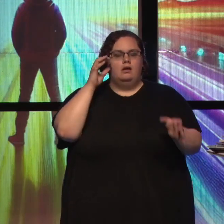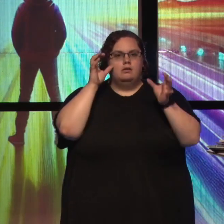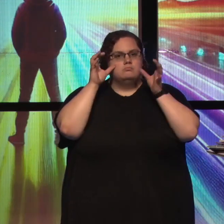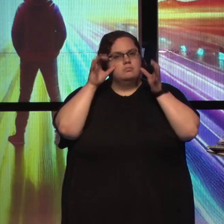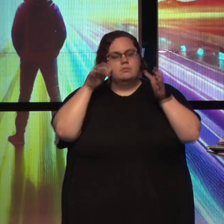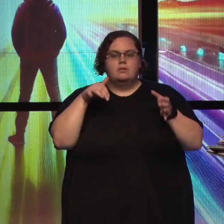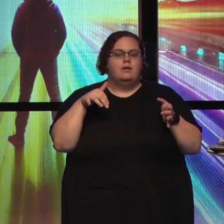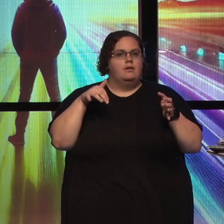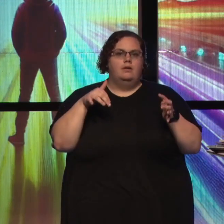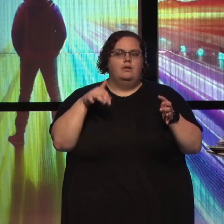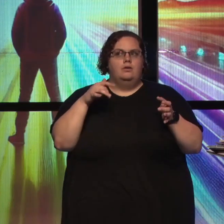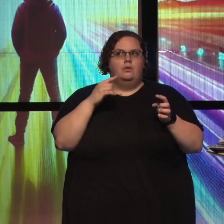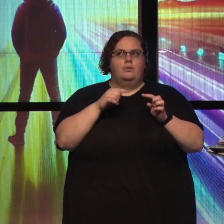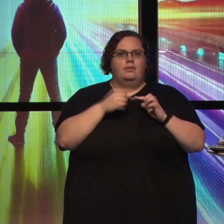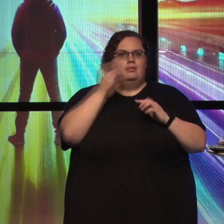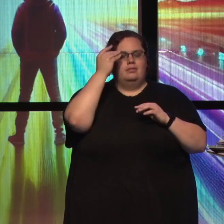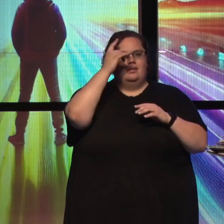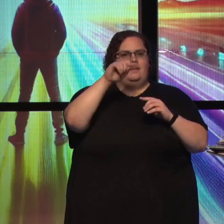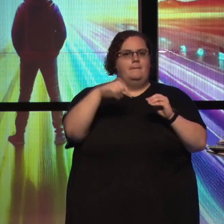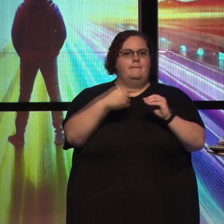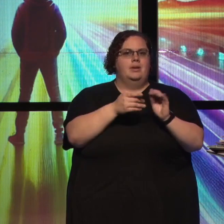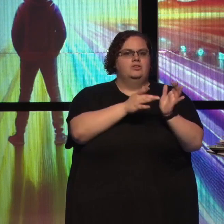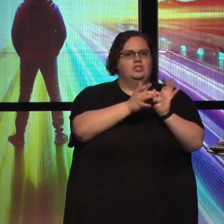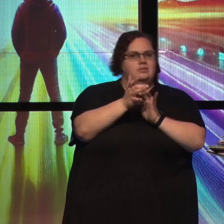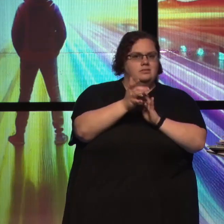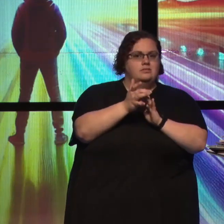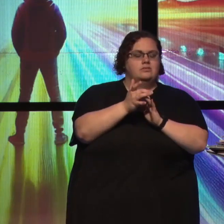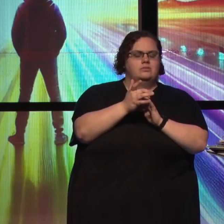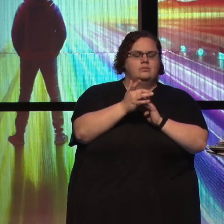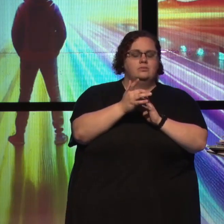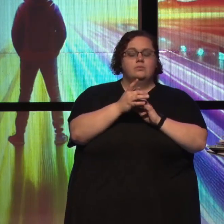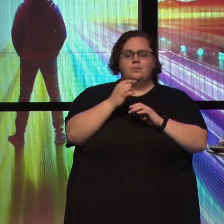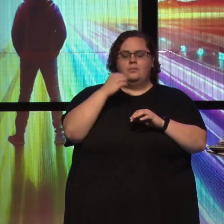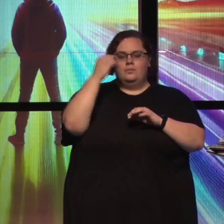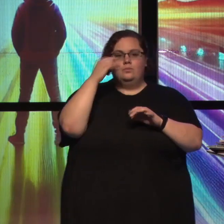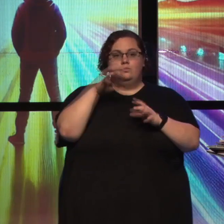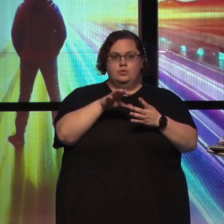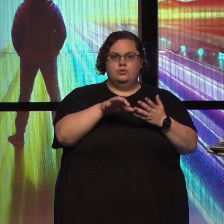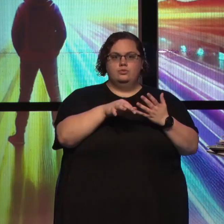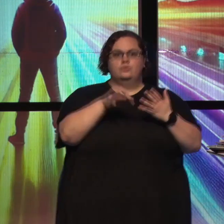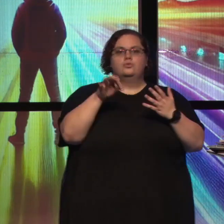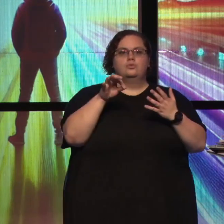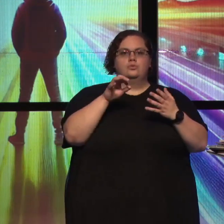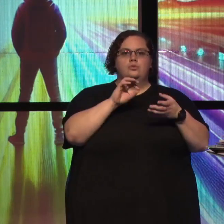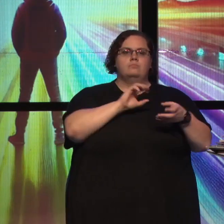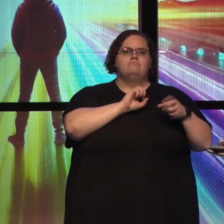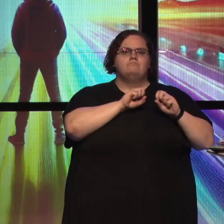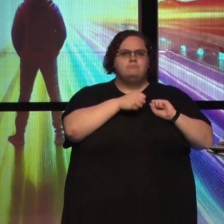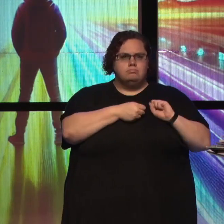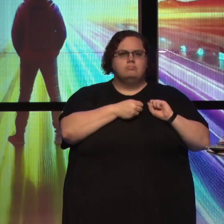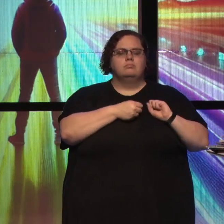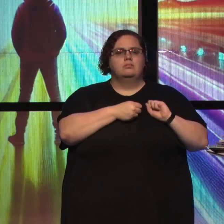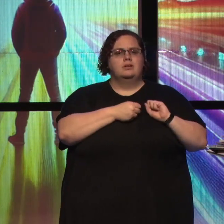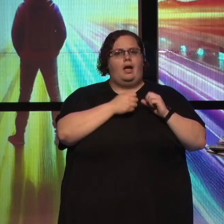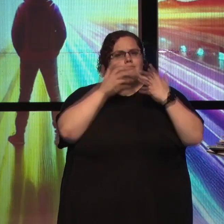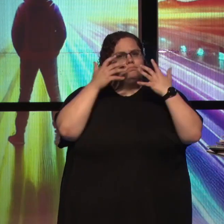mind-boggling when you think about Jesus. So we choose to mourn it and weep over it.